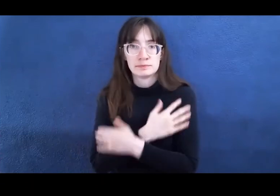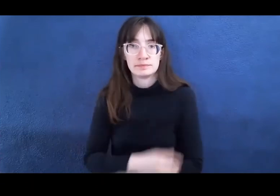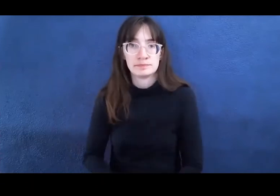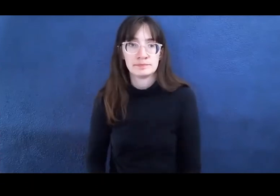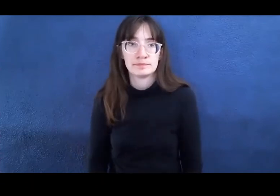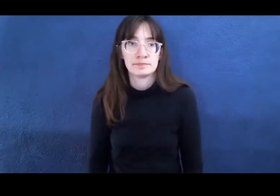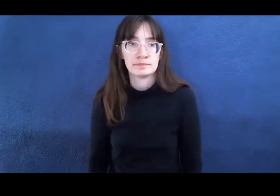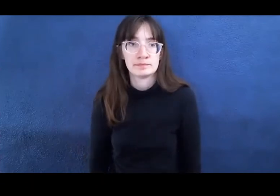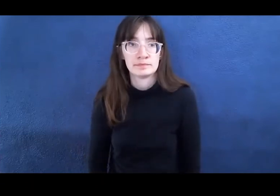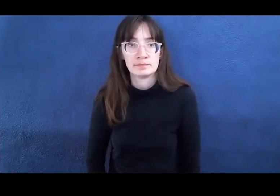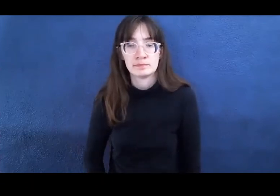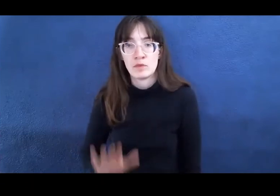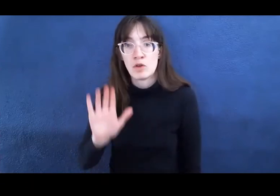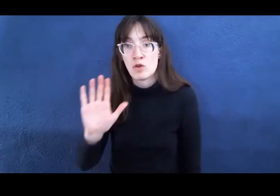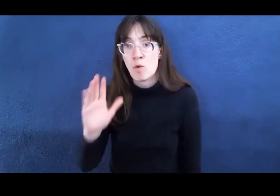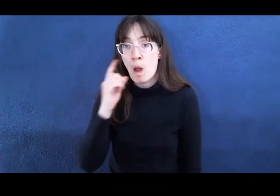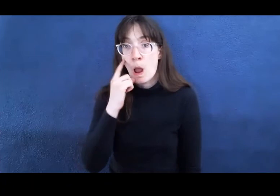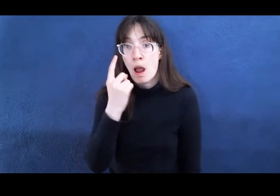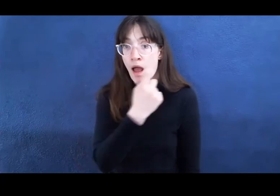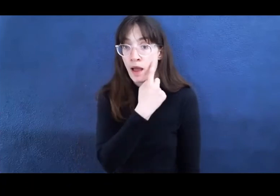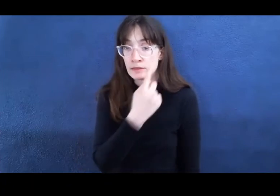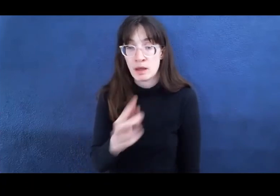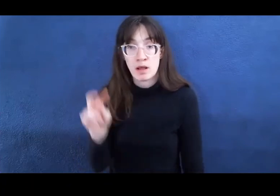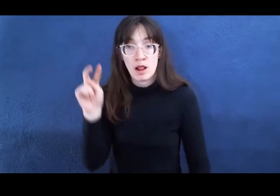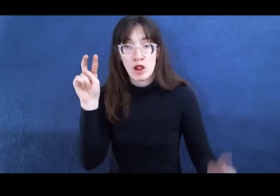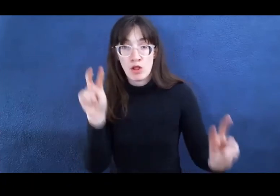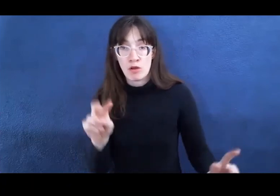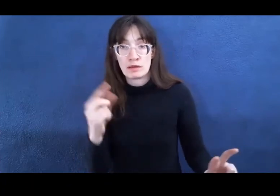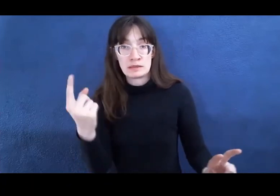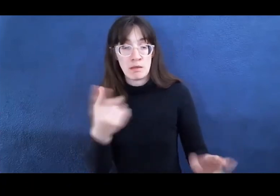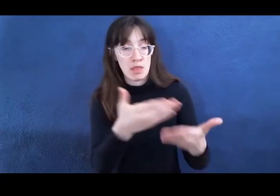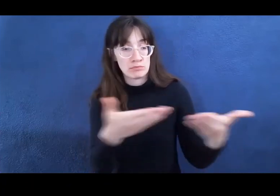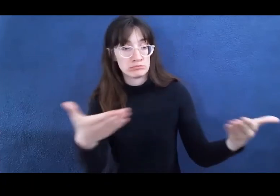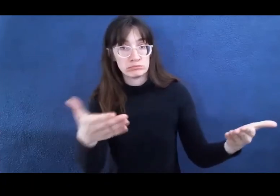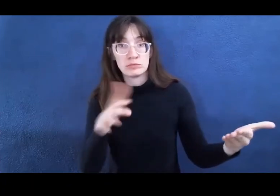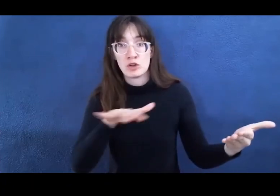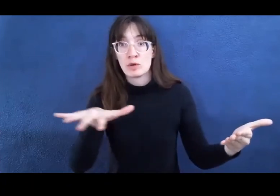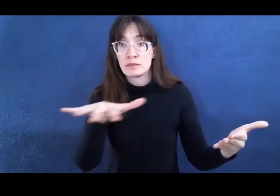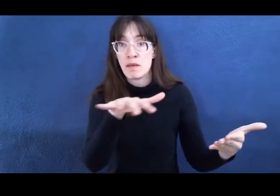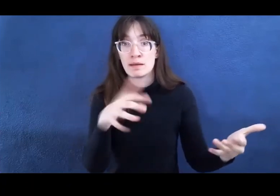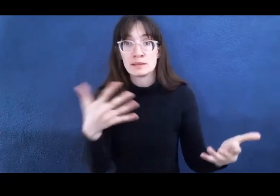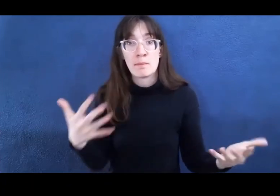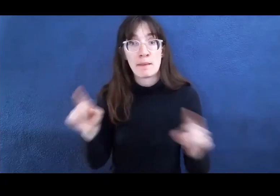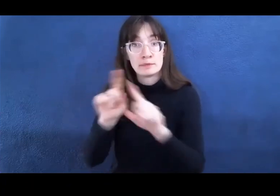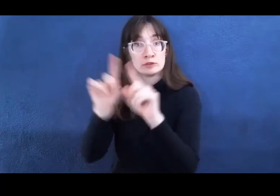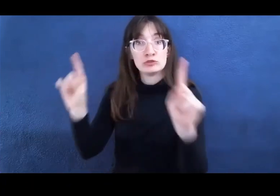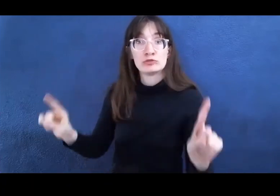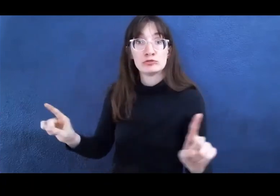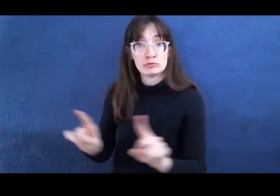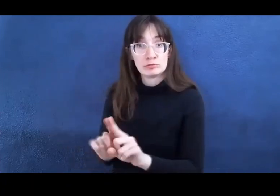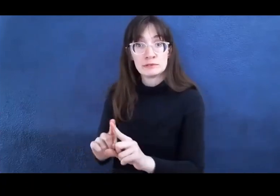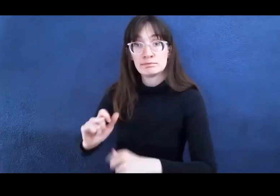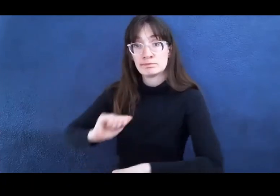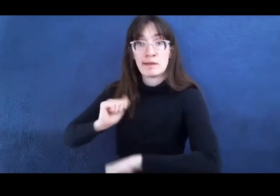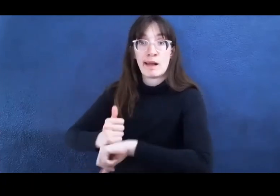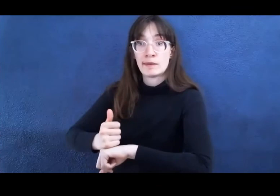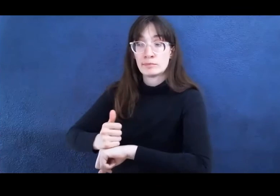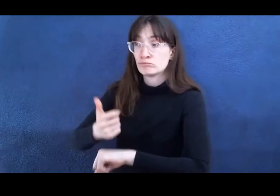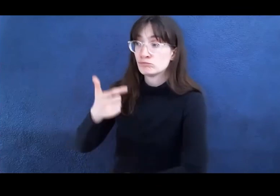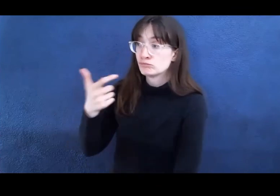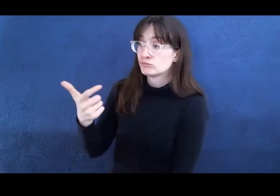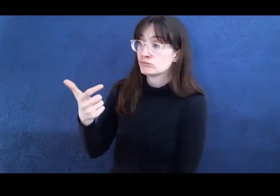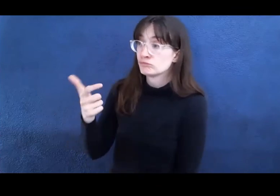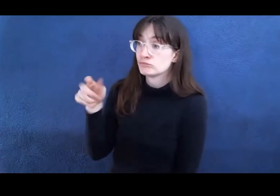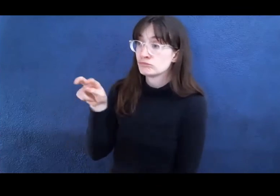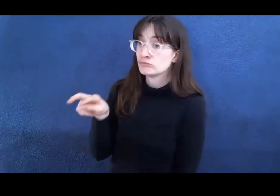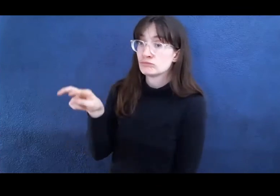Your eyes might be focused on an object in your space, maybe on your screen or your computer. If it